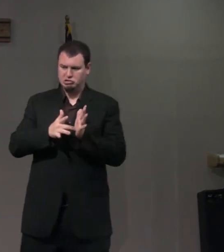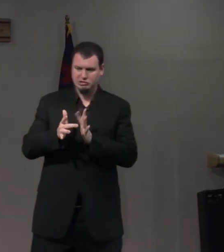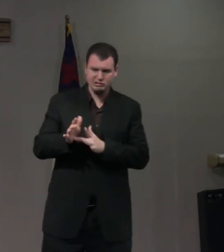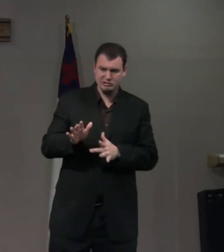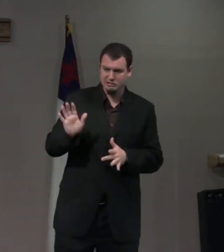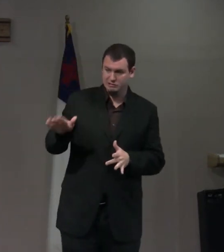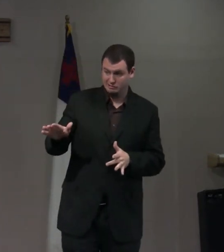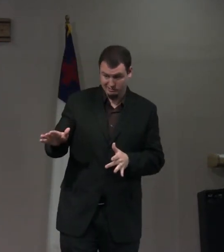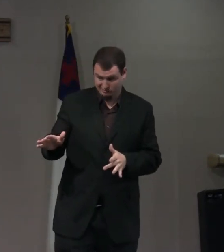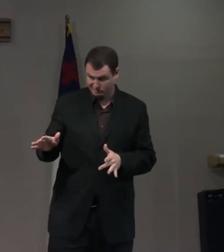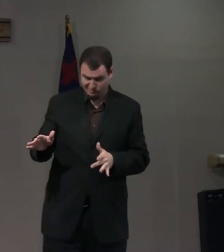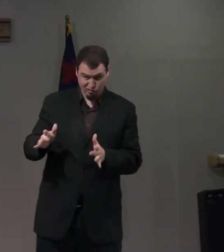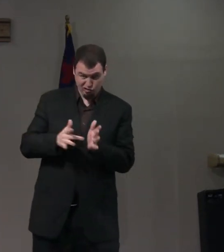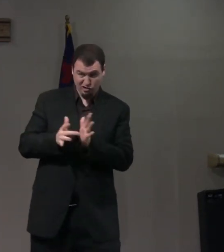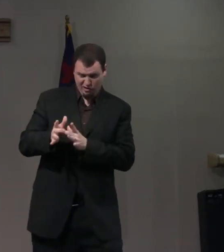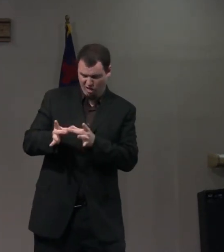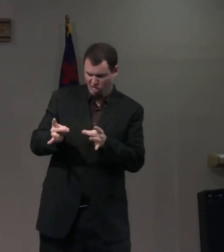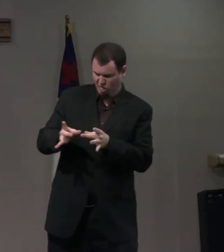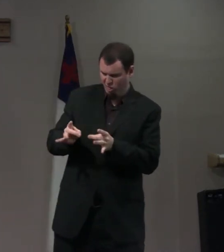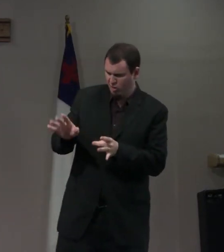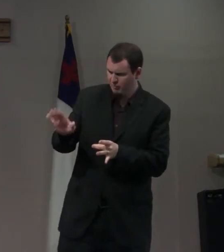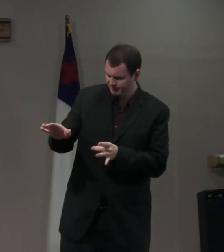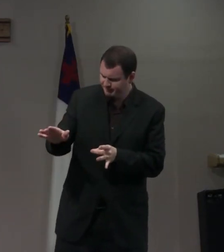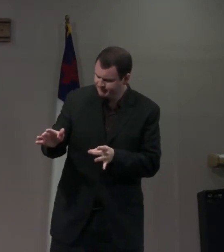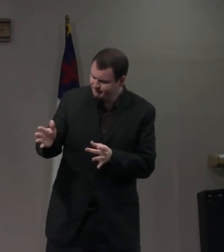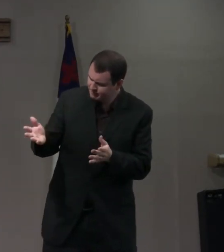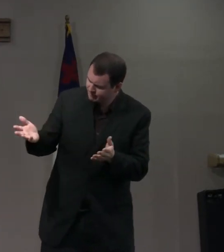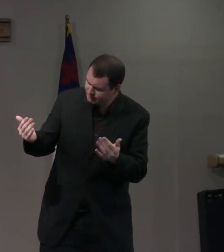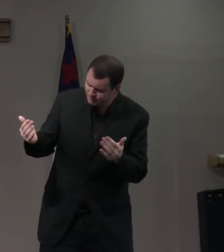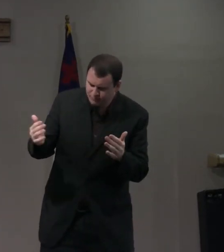servant leader, as Jesus did,